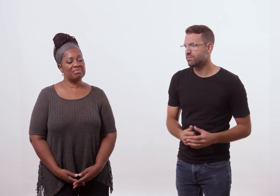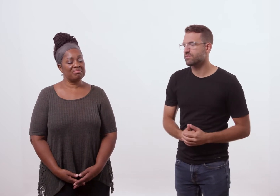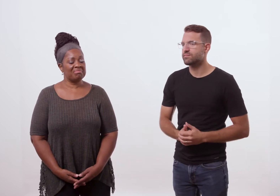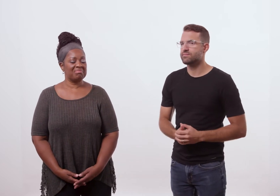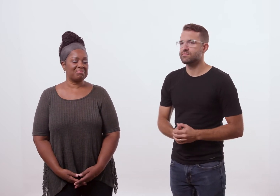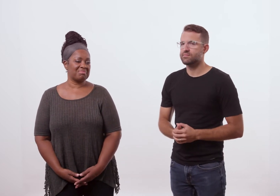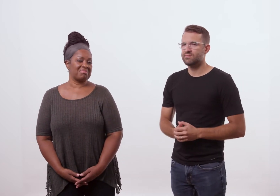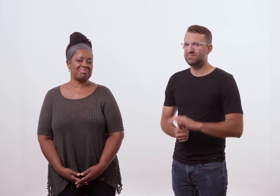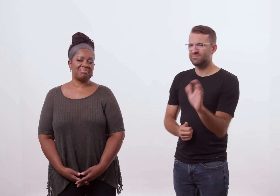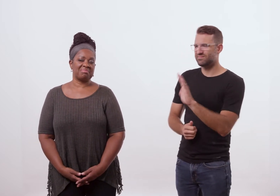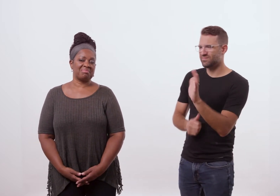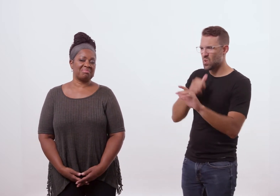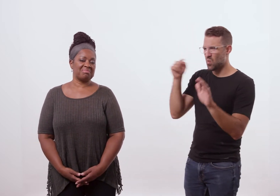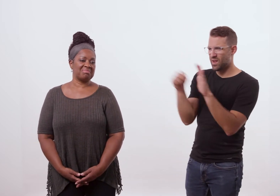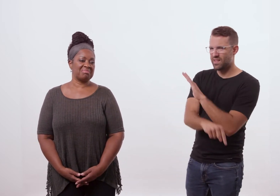yourself.